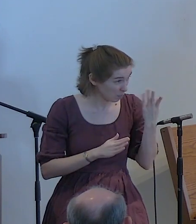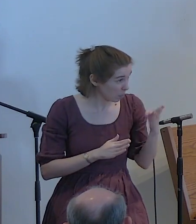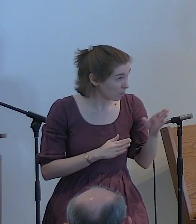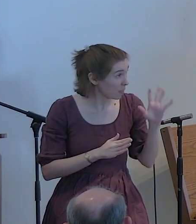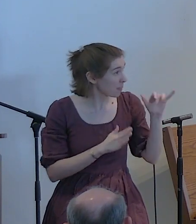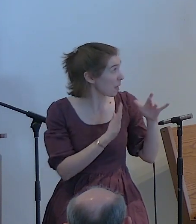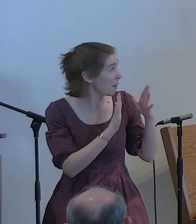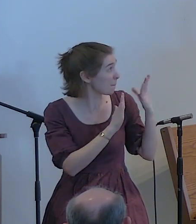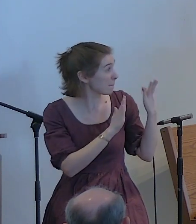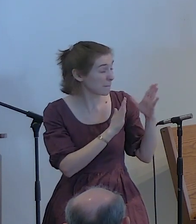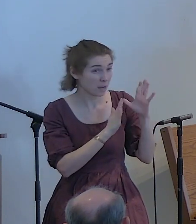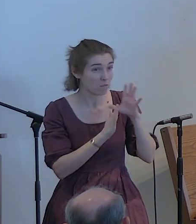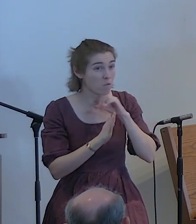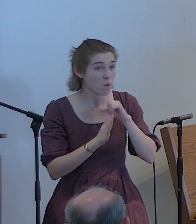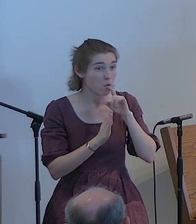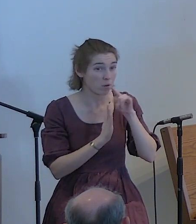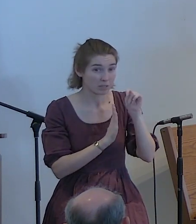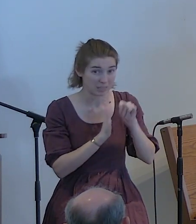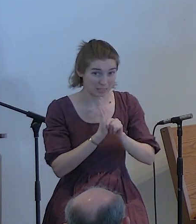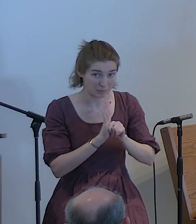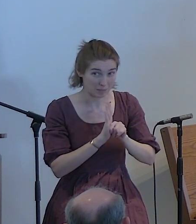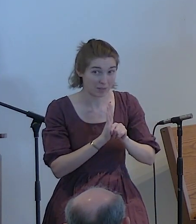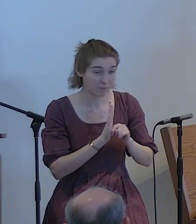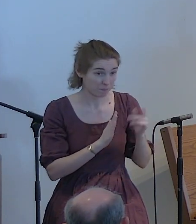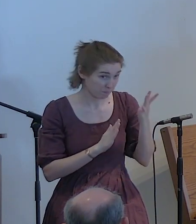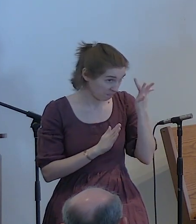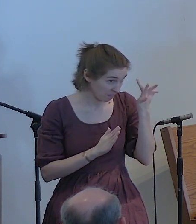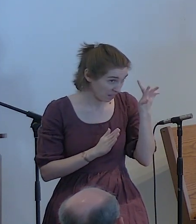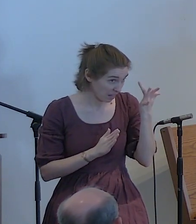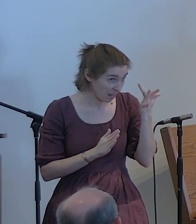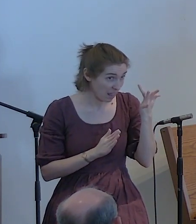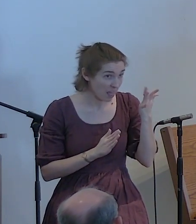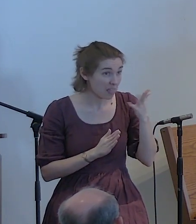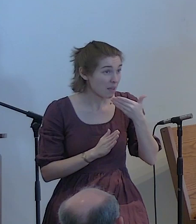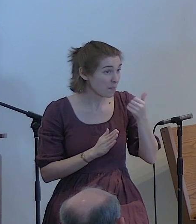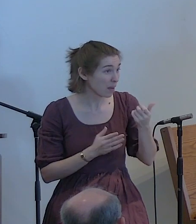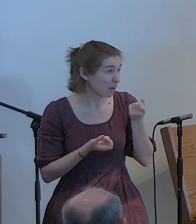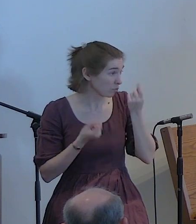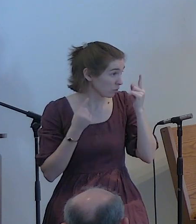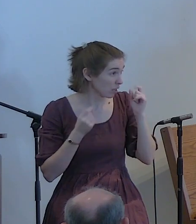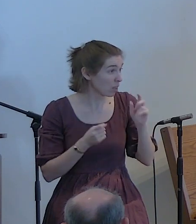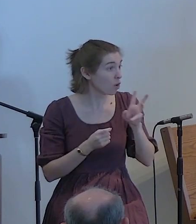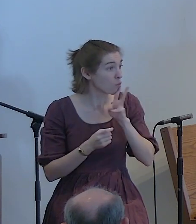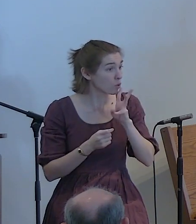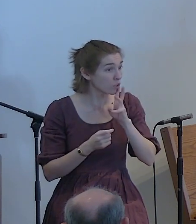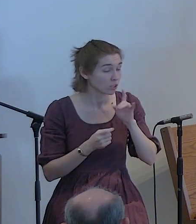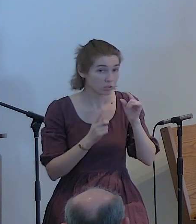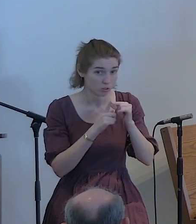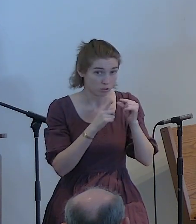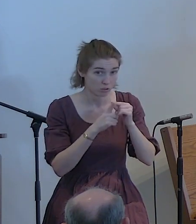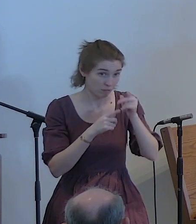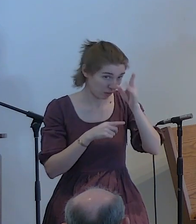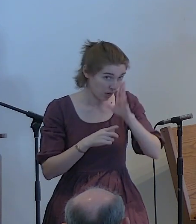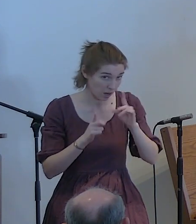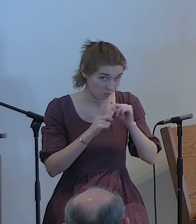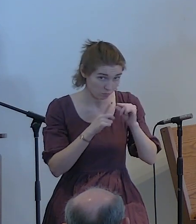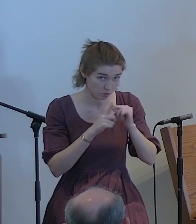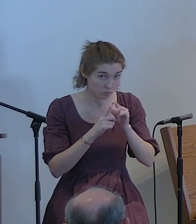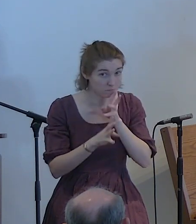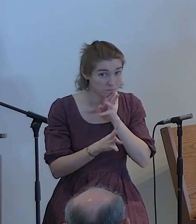This Bible has blue in the Old Testament. These are the best that we can understand the words of God